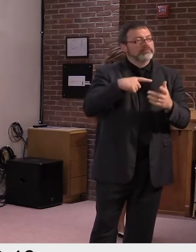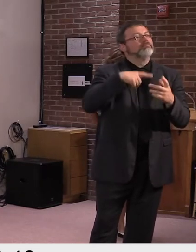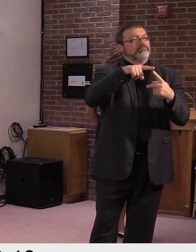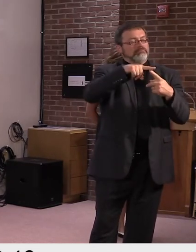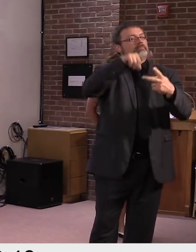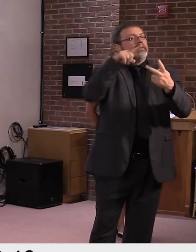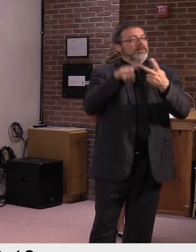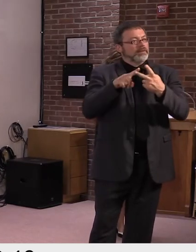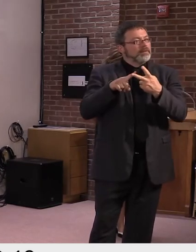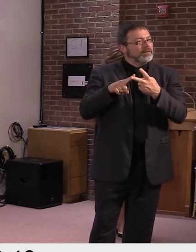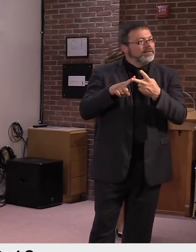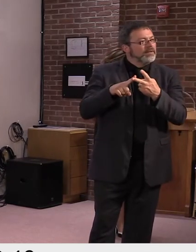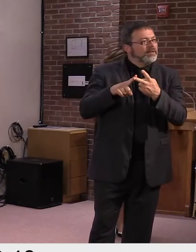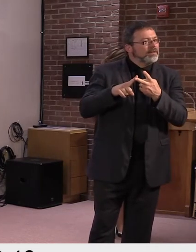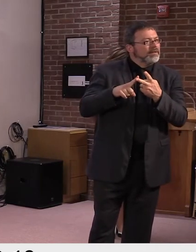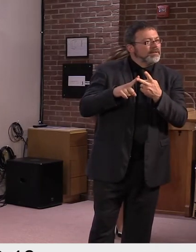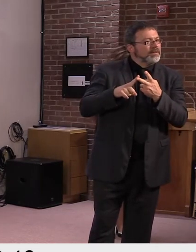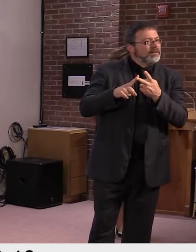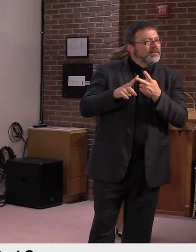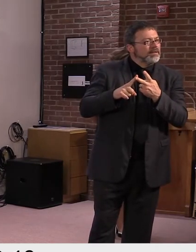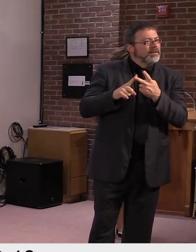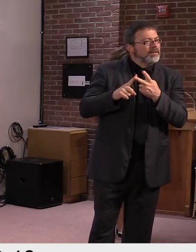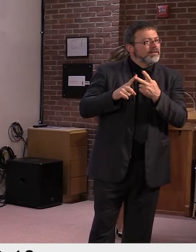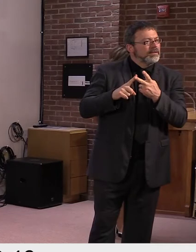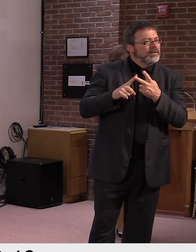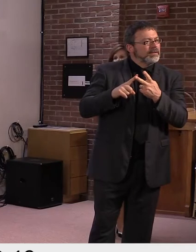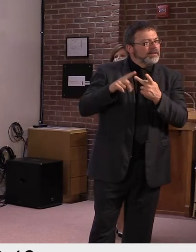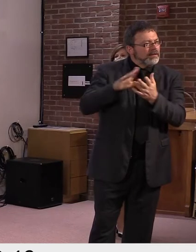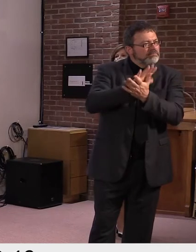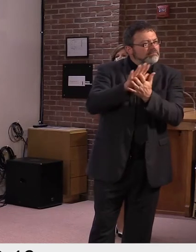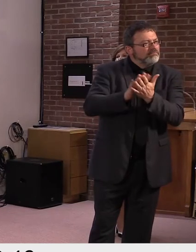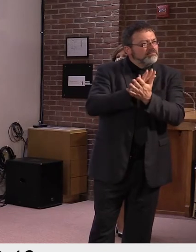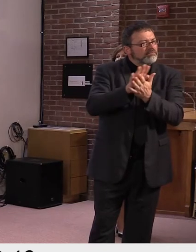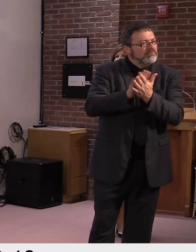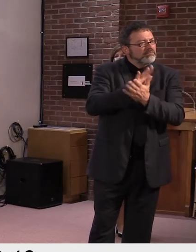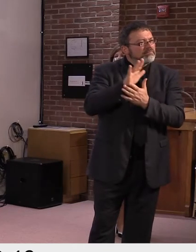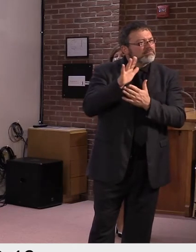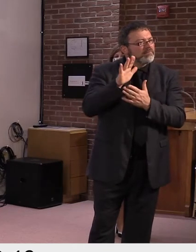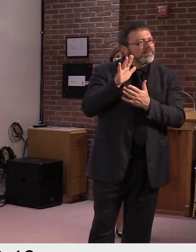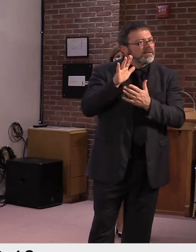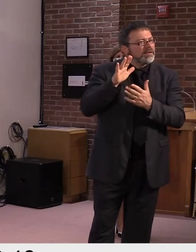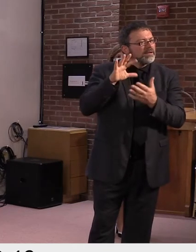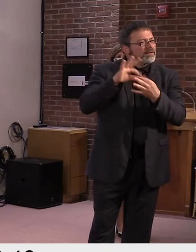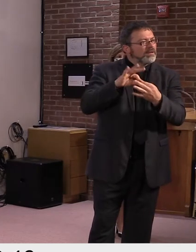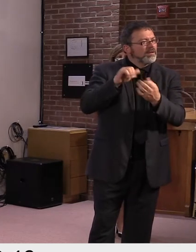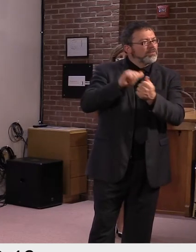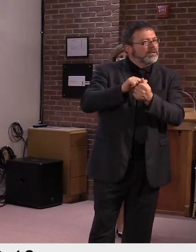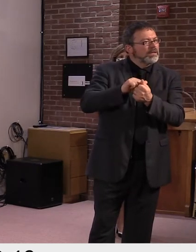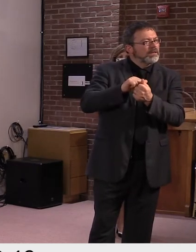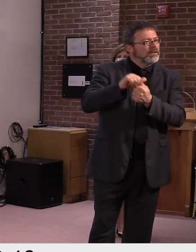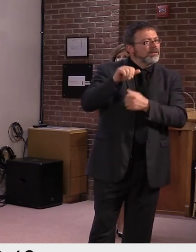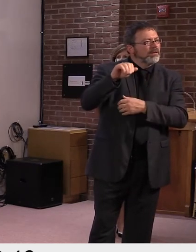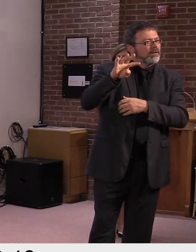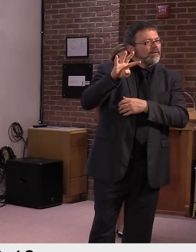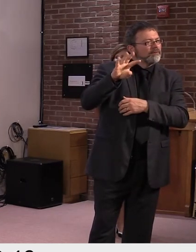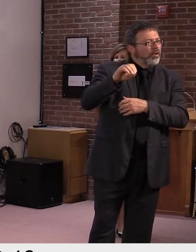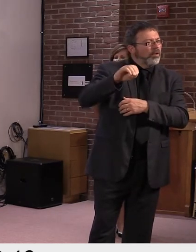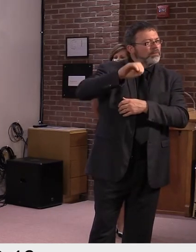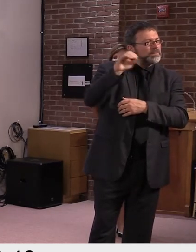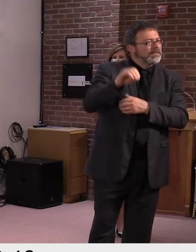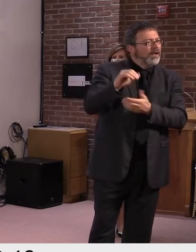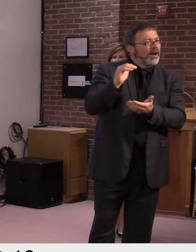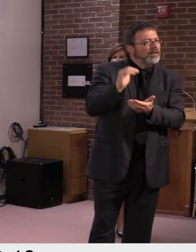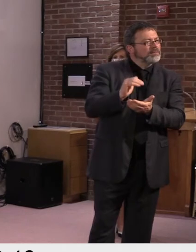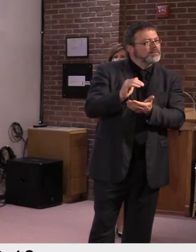accounted for? Obviously, the consumption taxes were way down. Is there some other sort of technical reason why the personal income